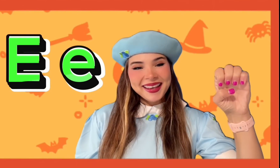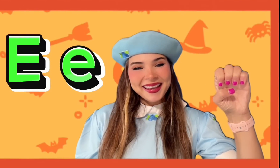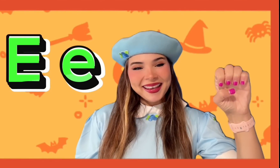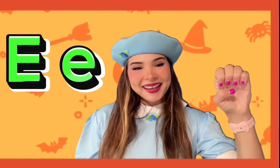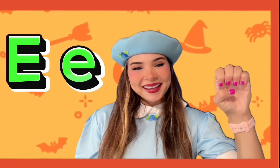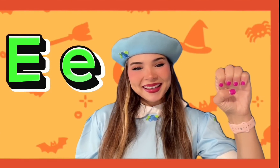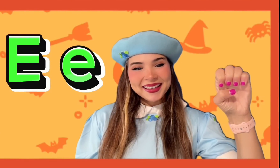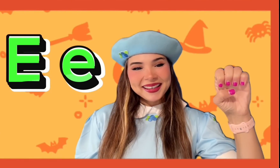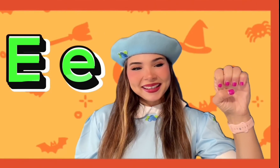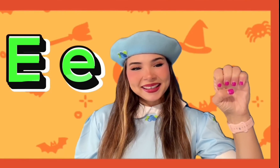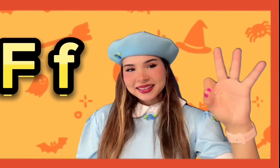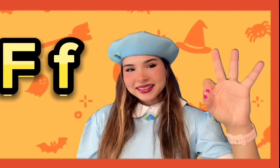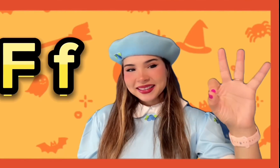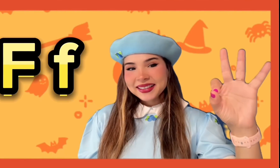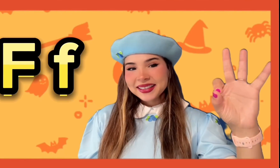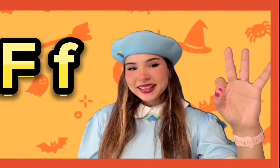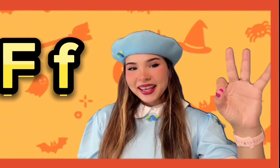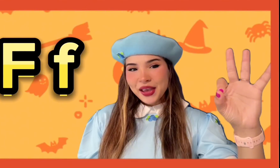E. F,